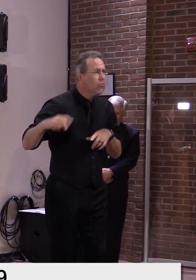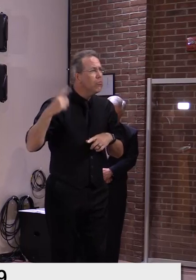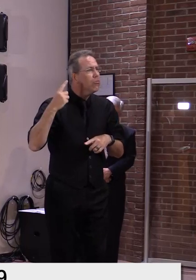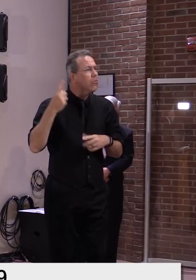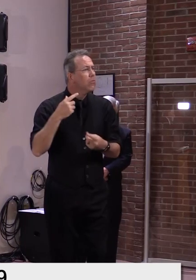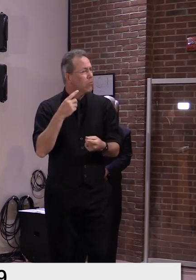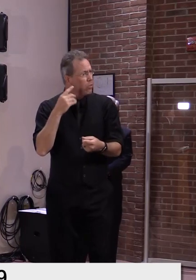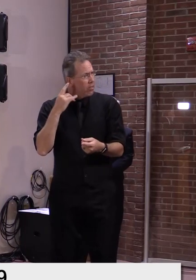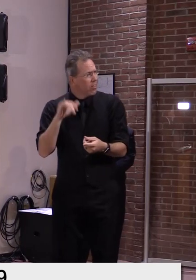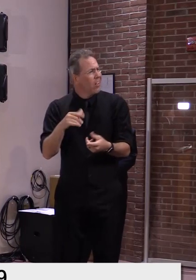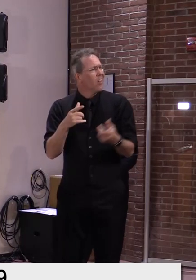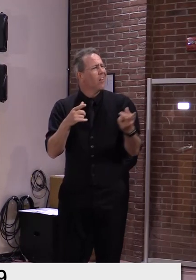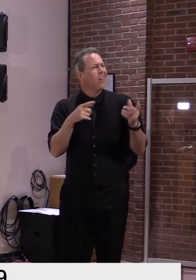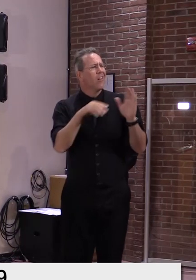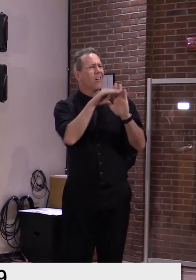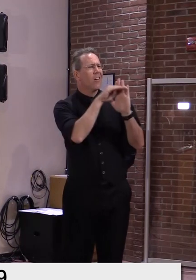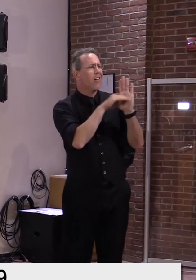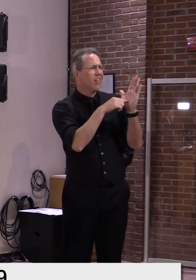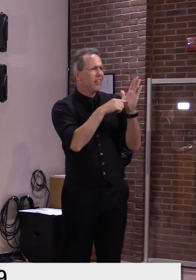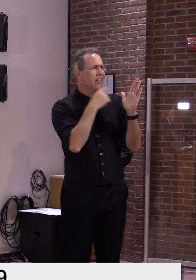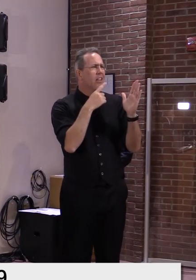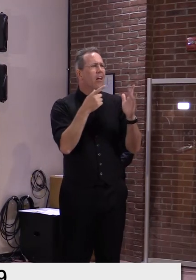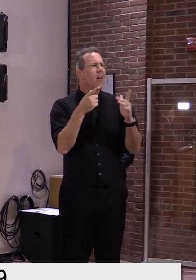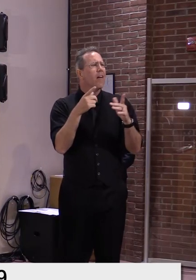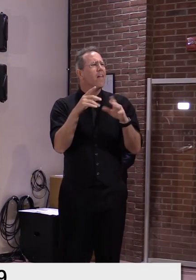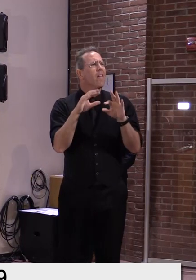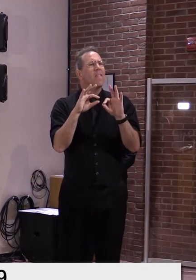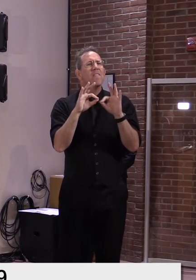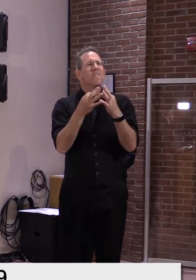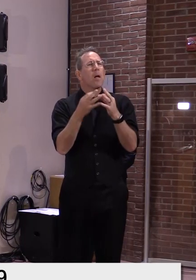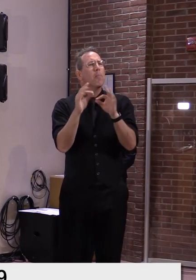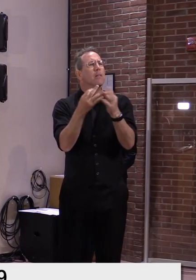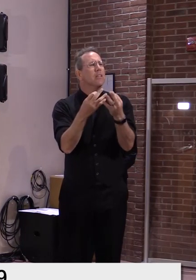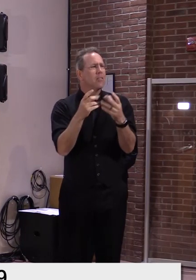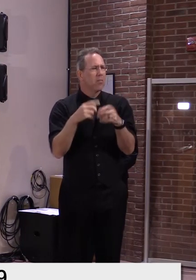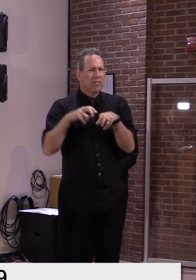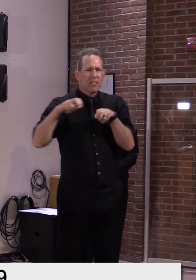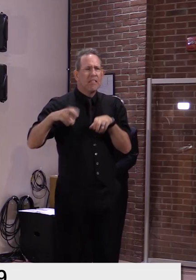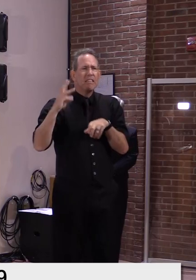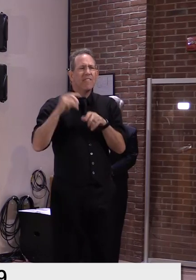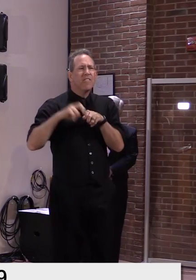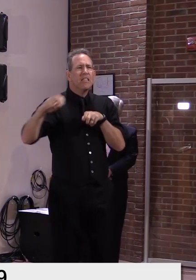households to be seated 6 feet from each other in socially distanced pods if they're under 10.